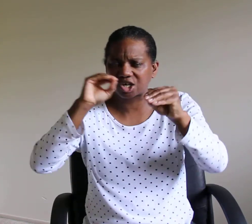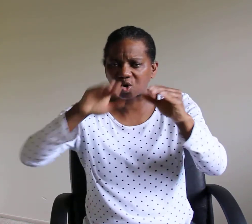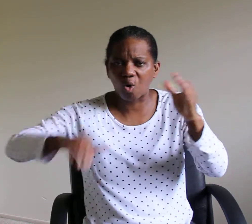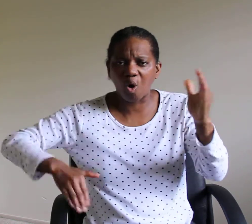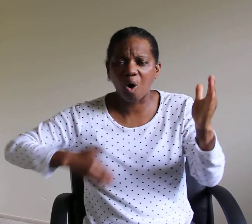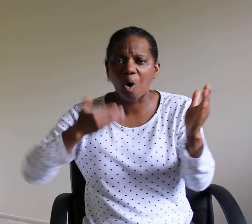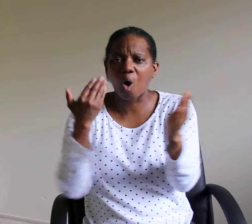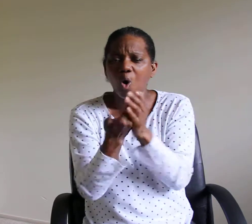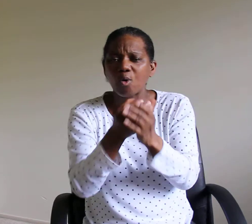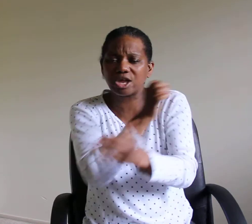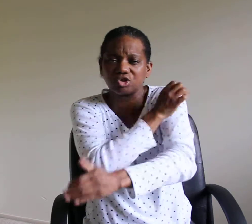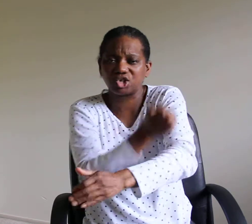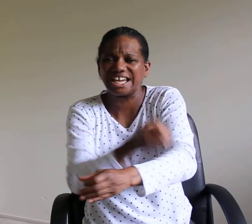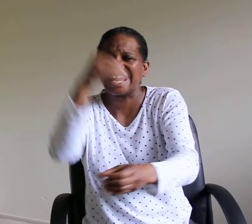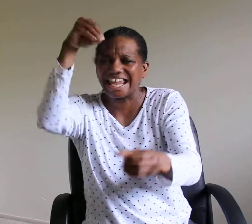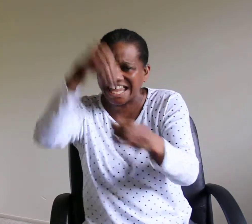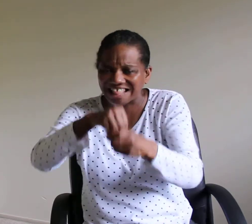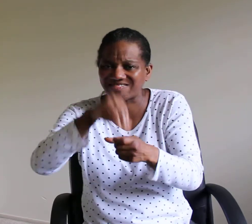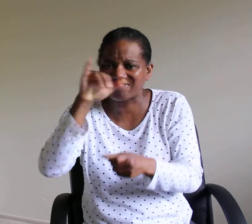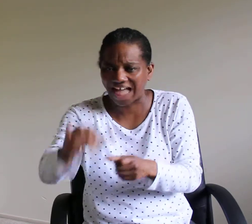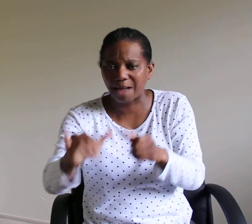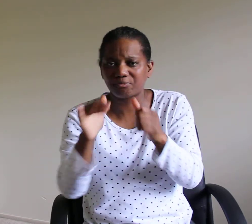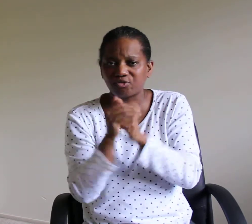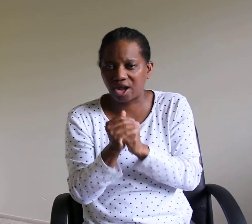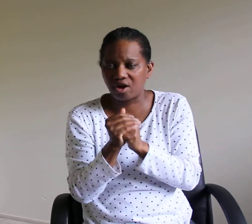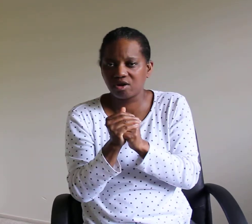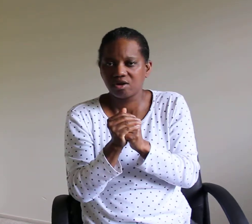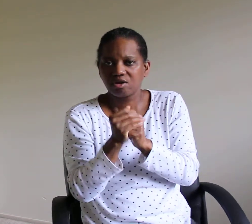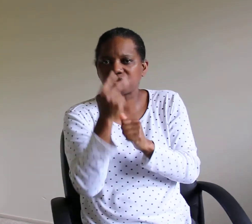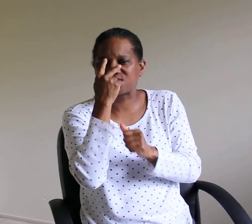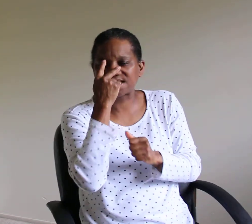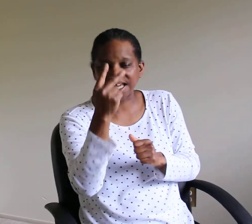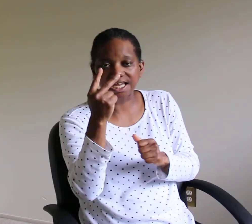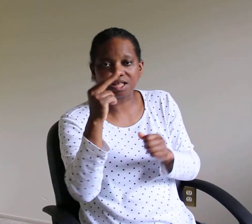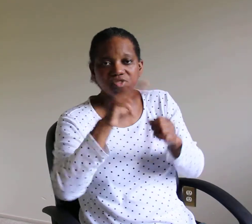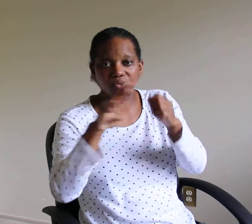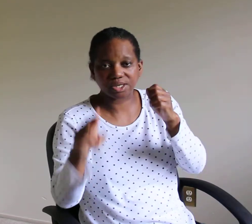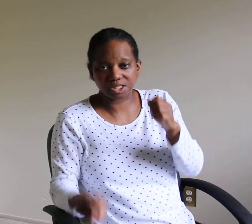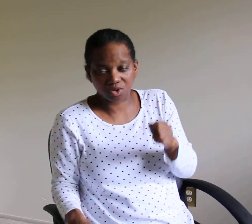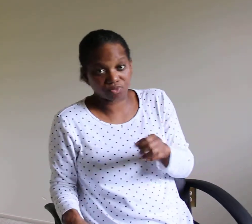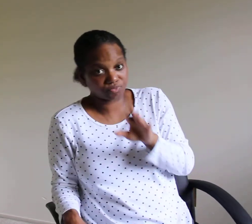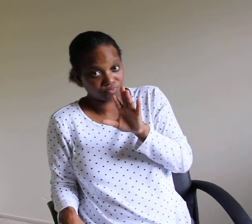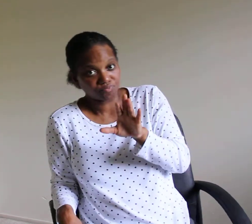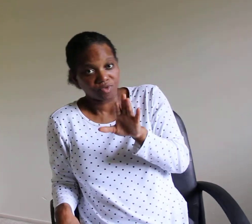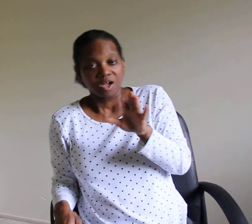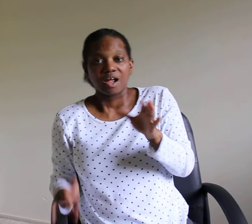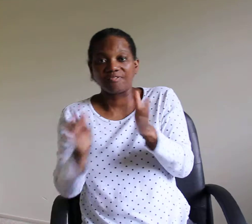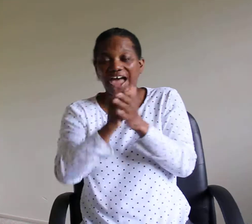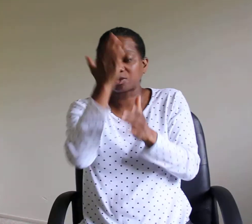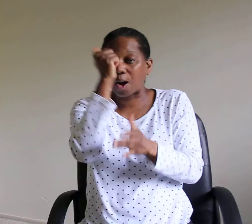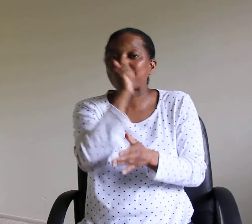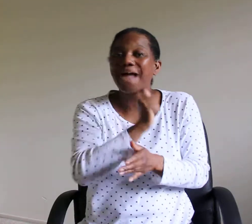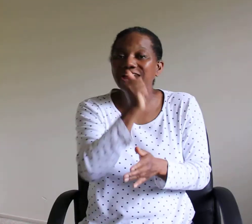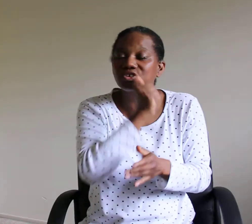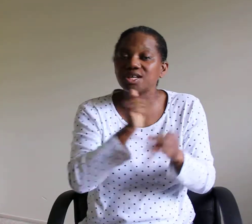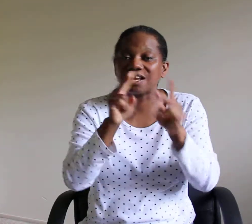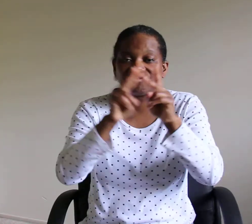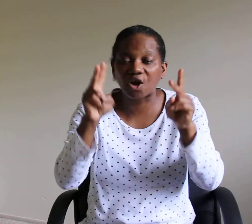your whole energy in that prayer to see the result. And that's why patience is very,